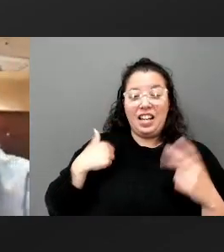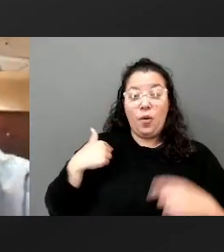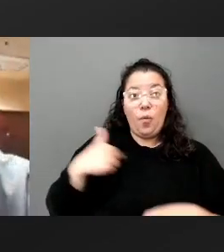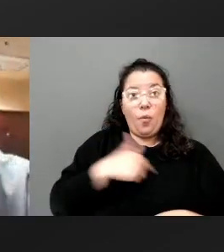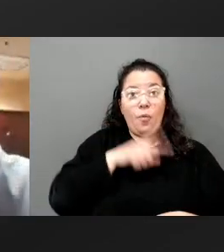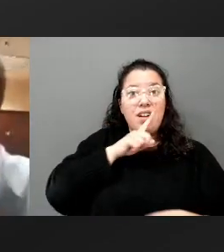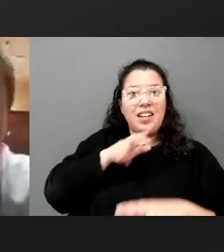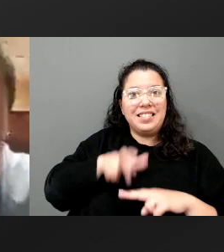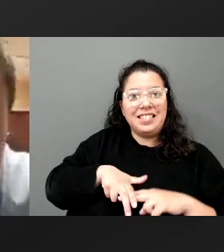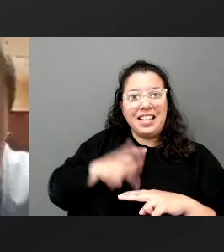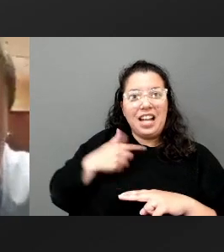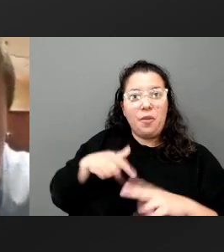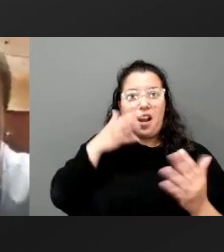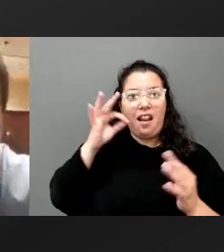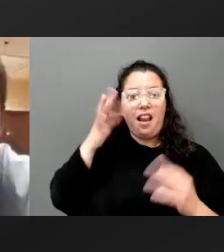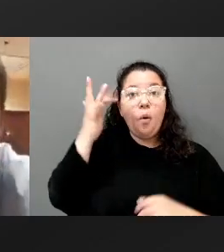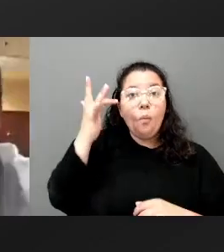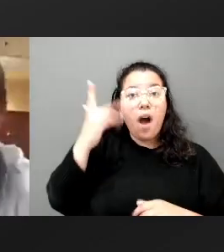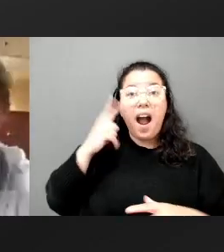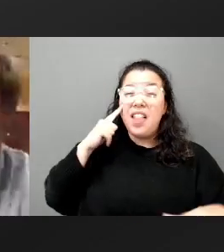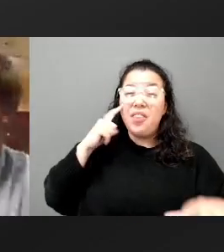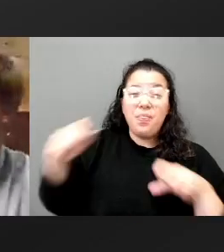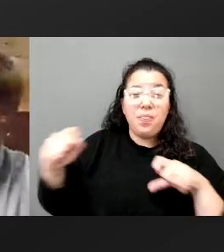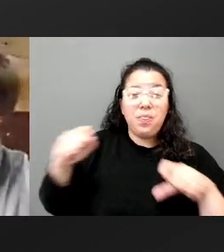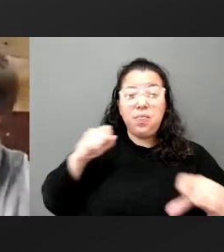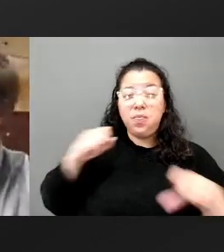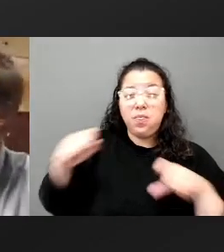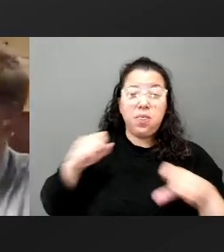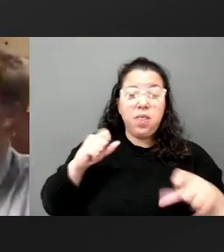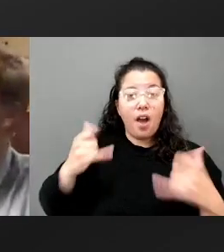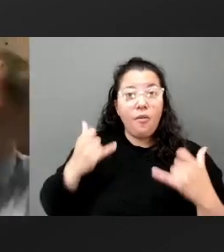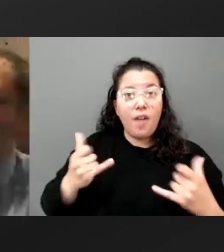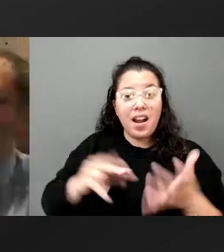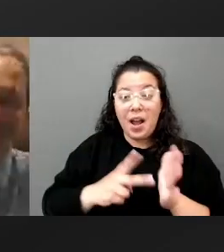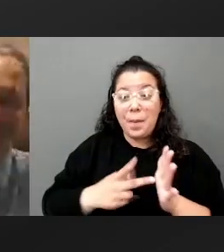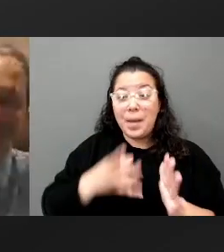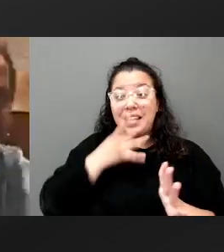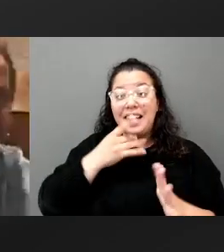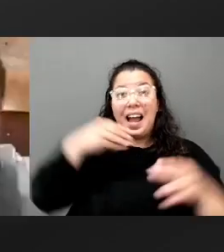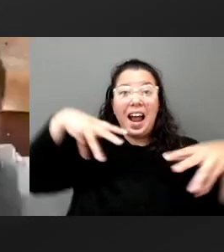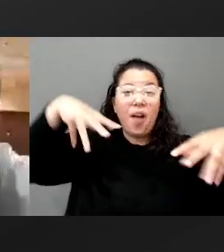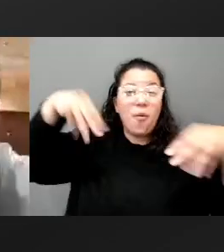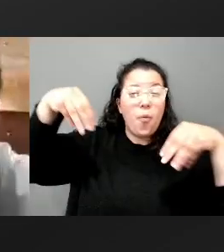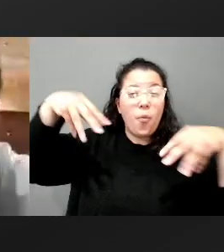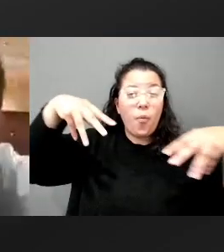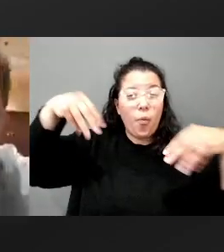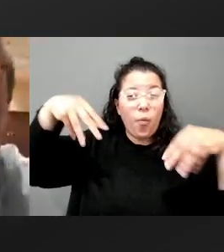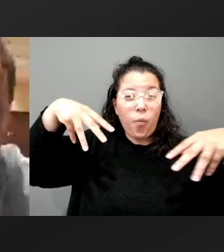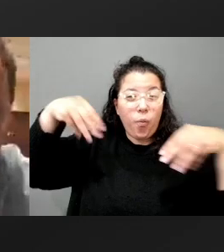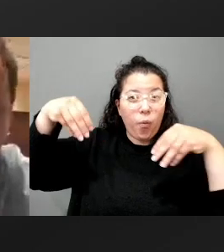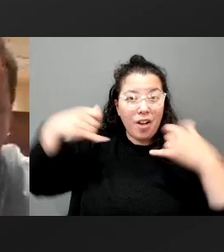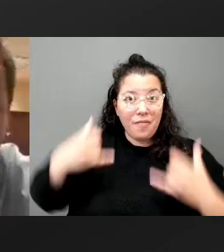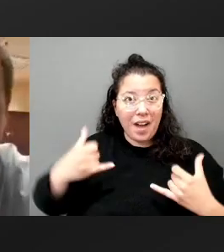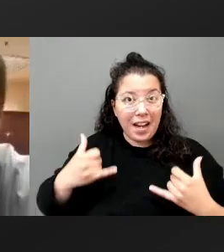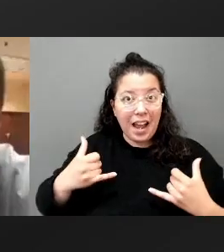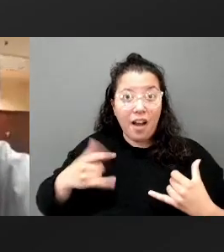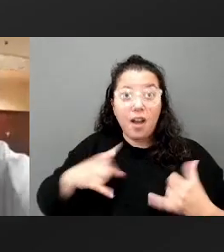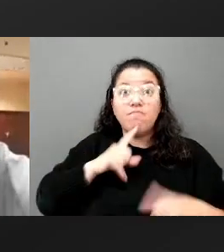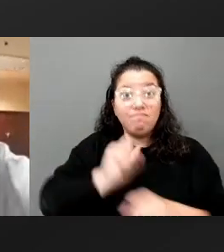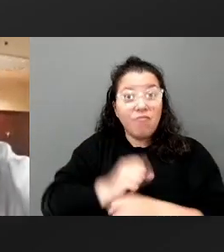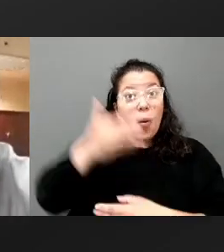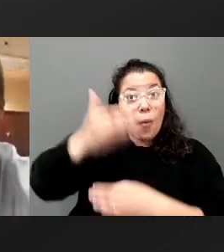crazy thunderstorm going on right now, and our lights are flashing, and I can't see more than 3 feet out the window because there's just so much